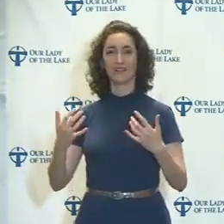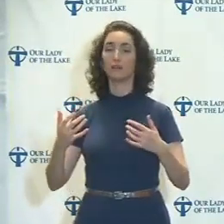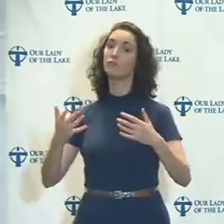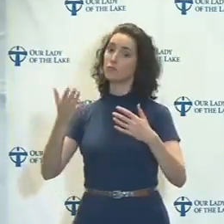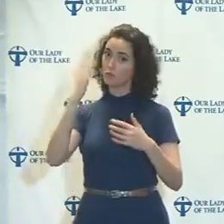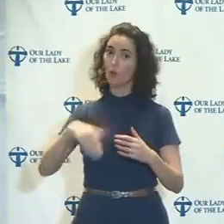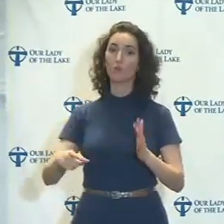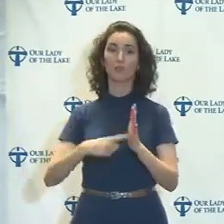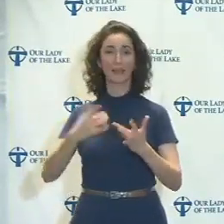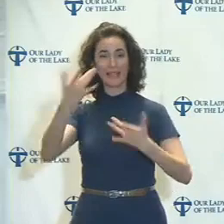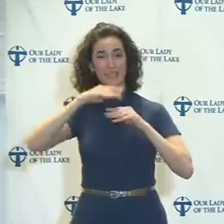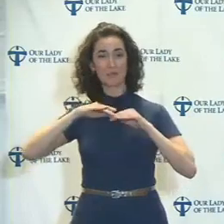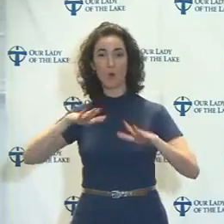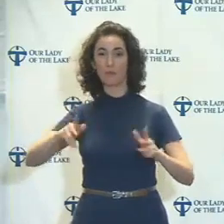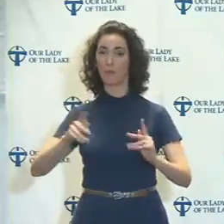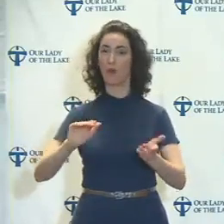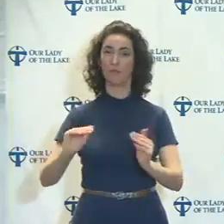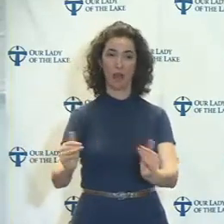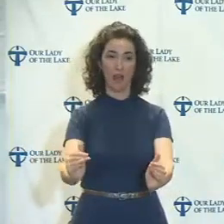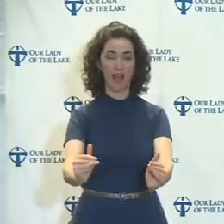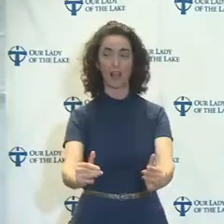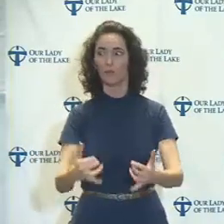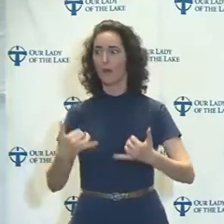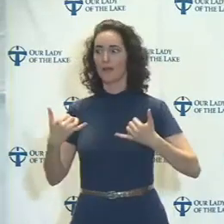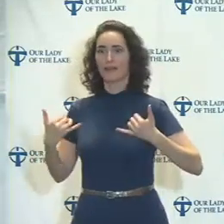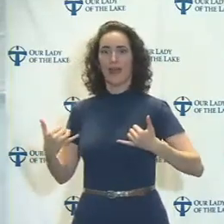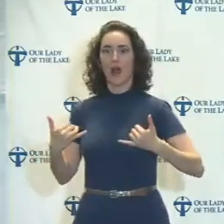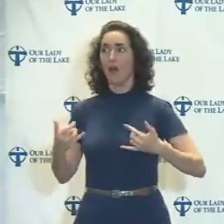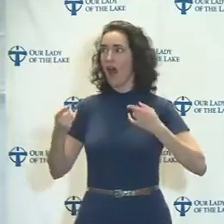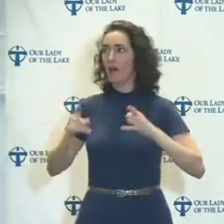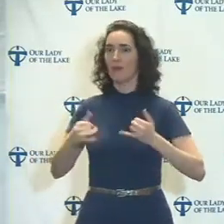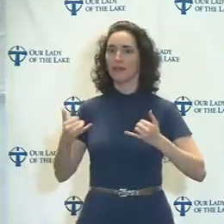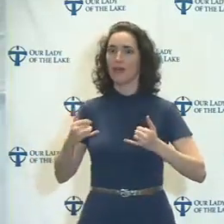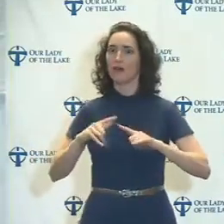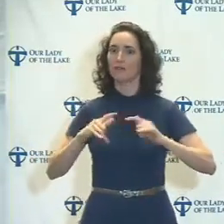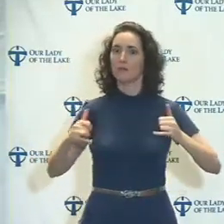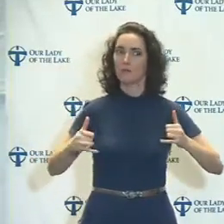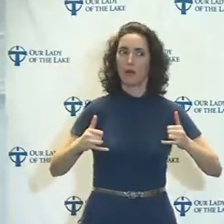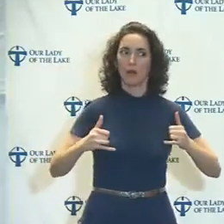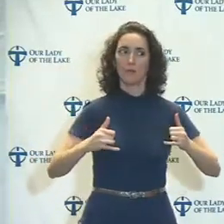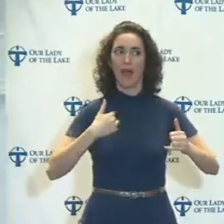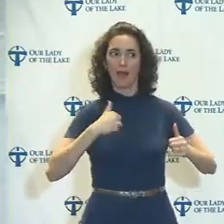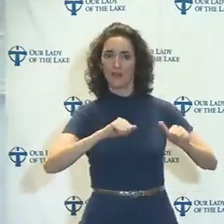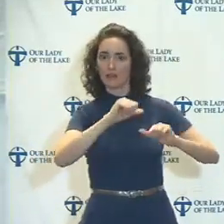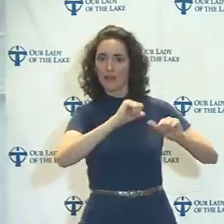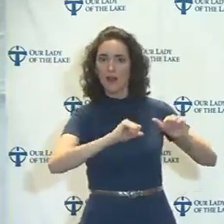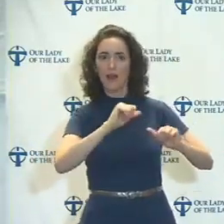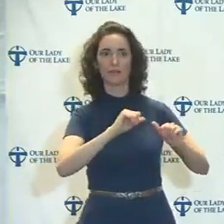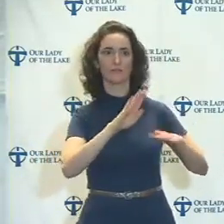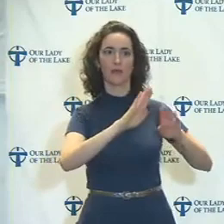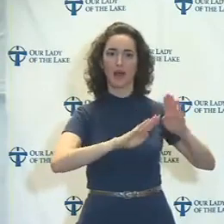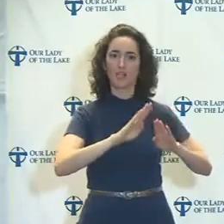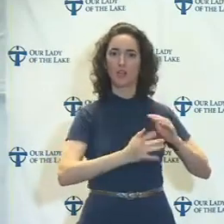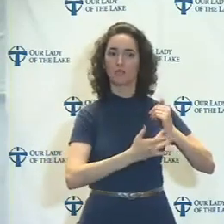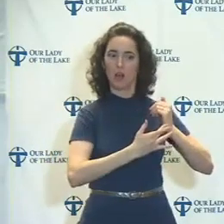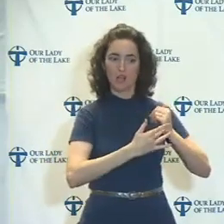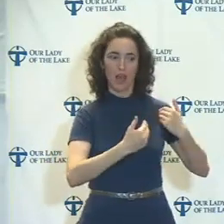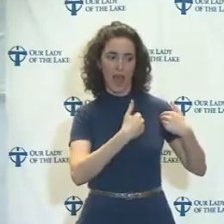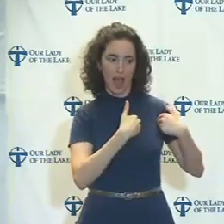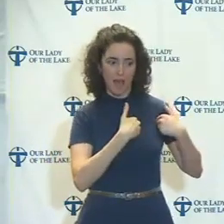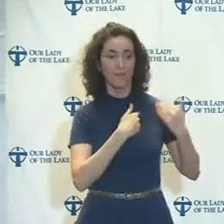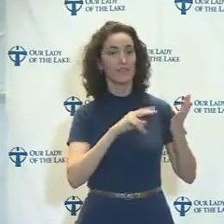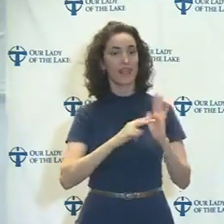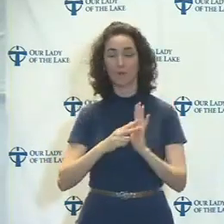to arrive. The application of information technology to biology has allowed the world to react to